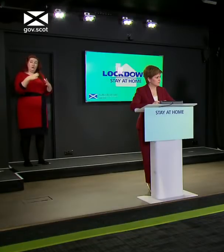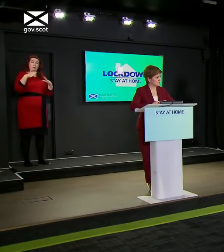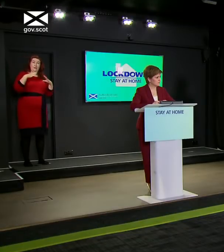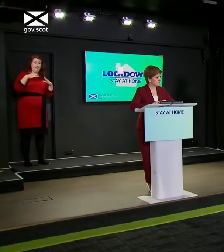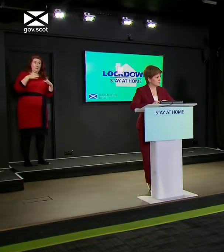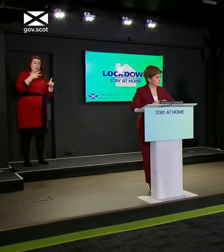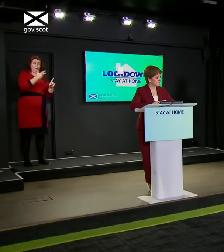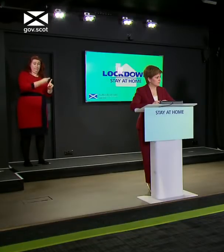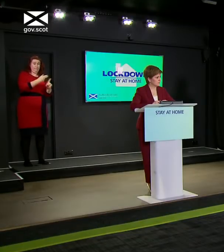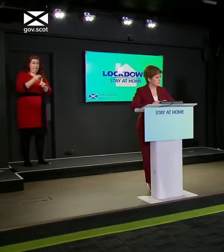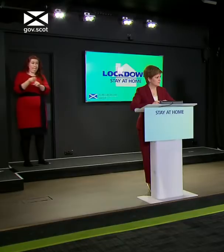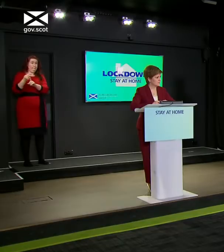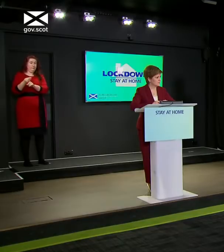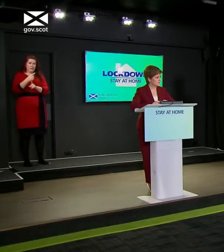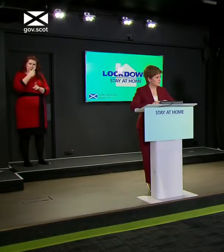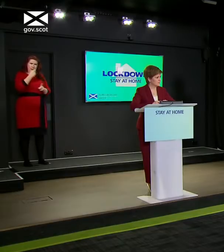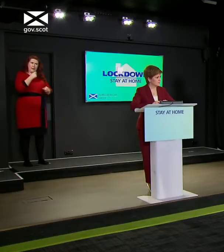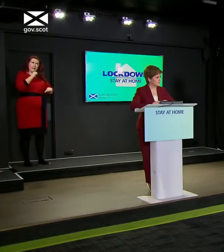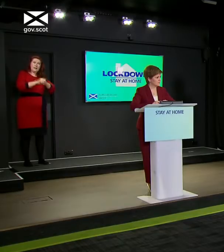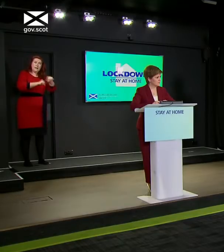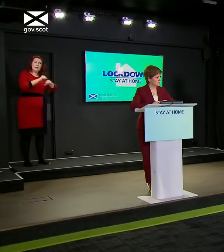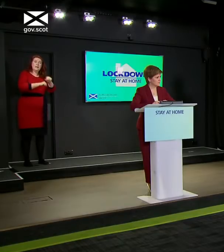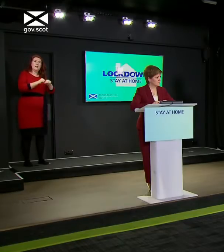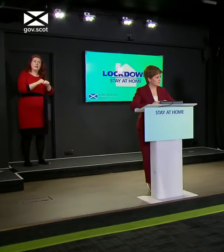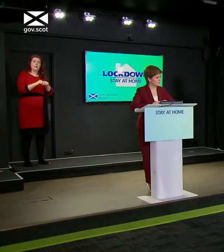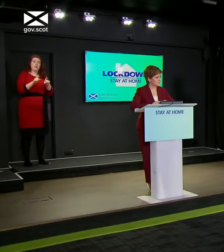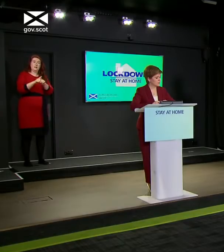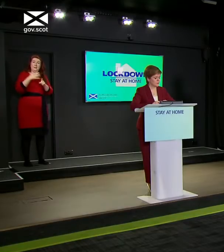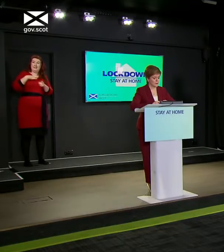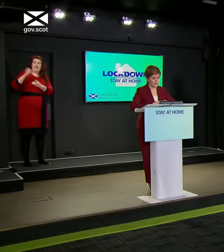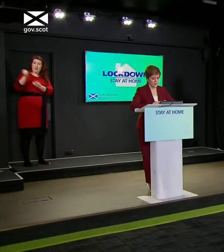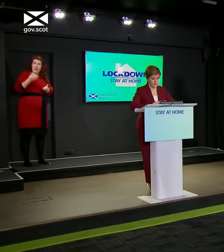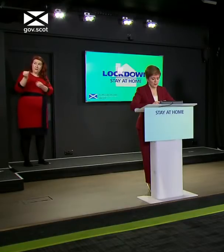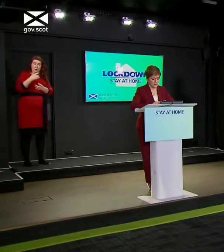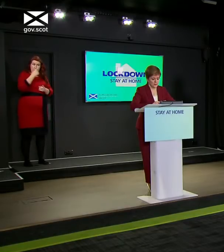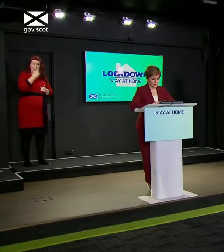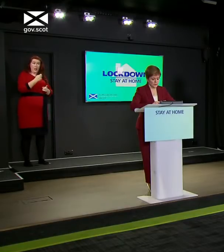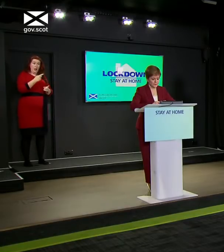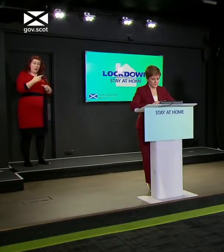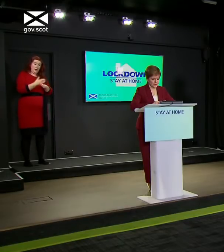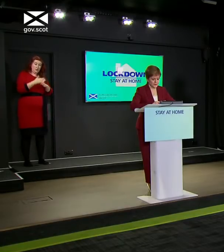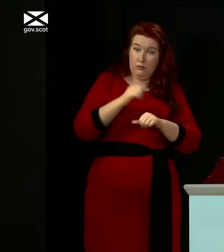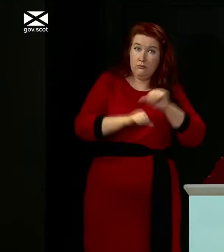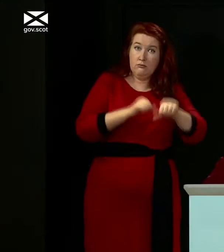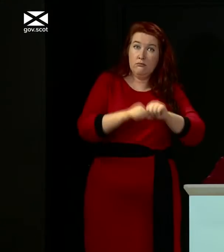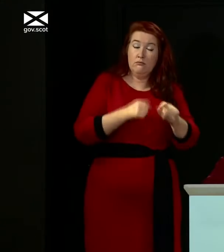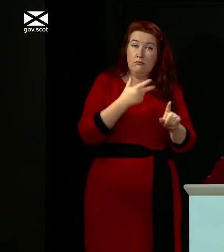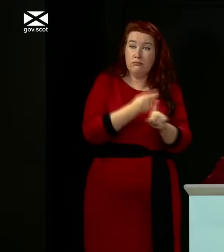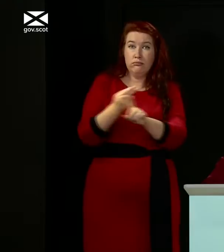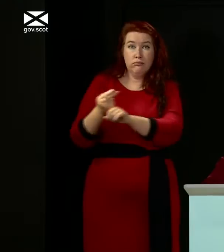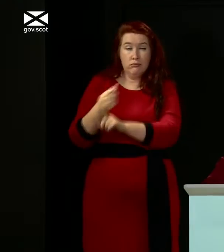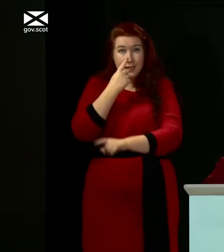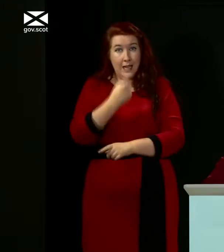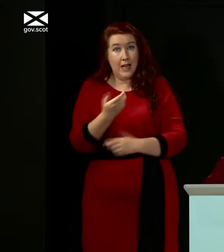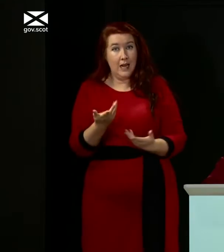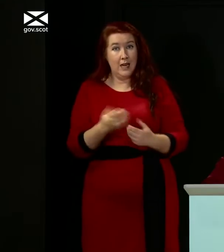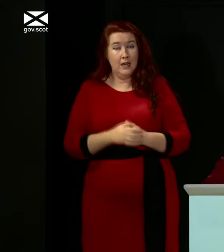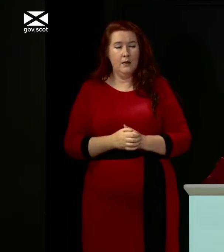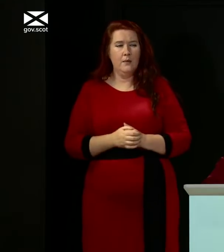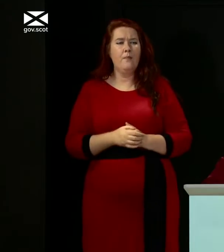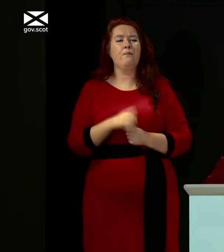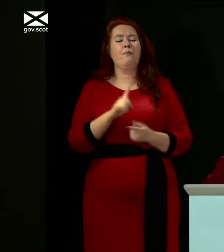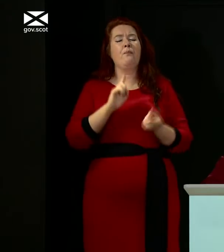people keep pace with the availability of vaccines? So on the first part of your